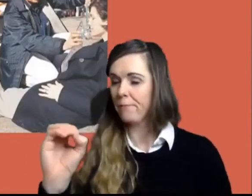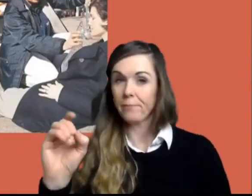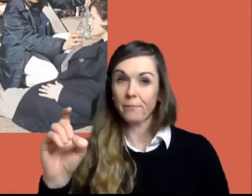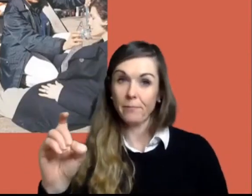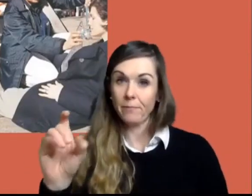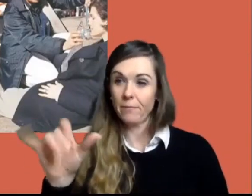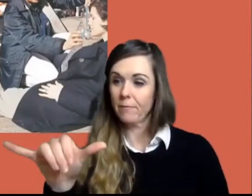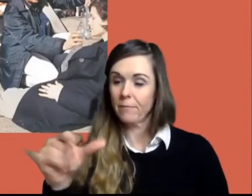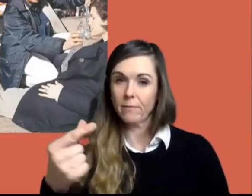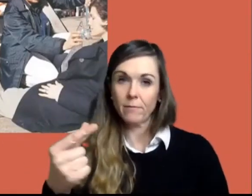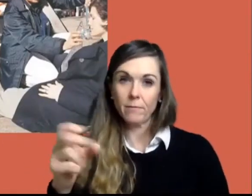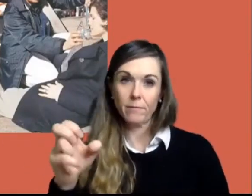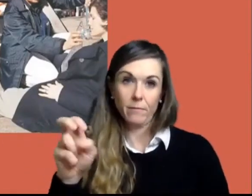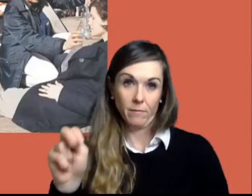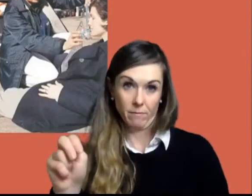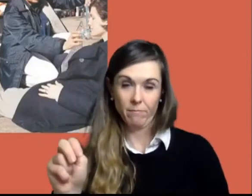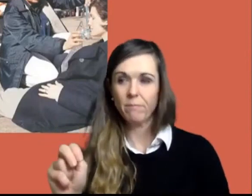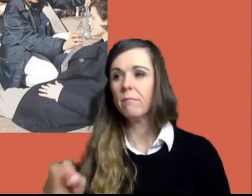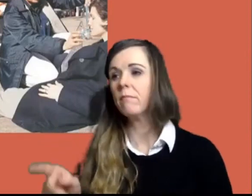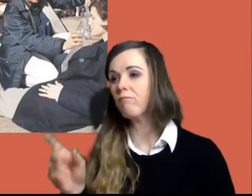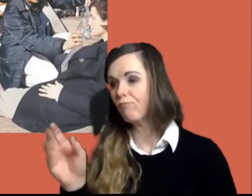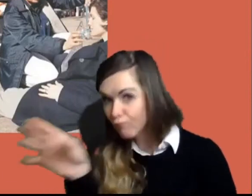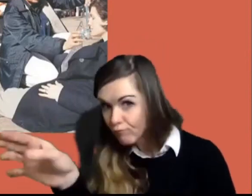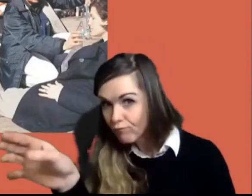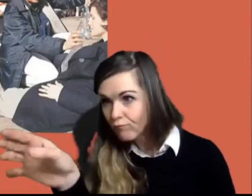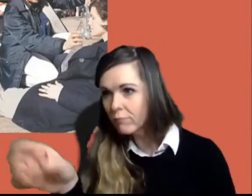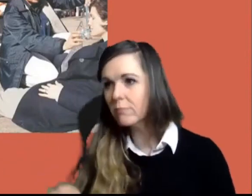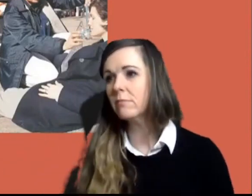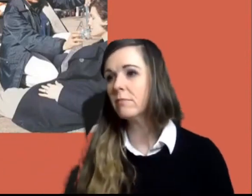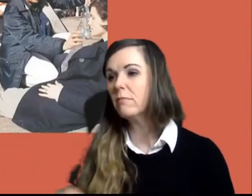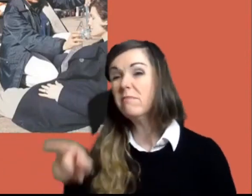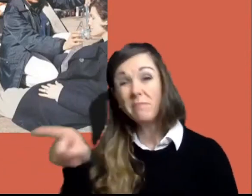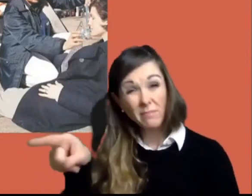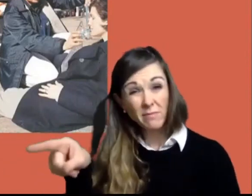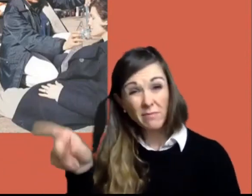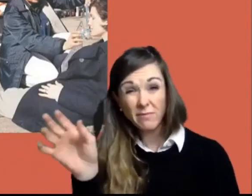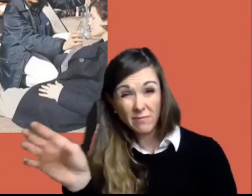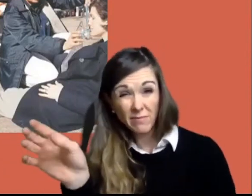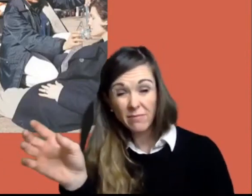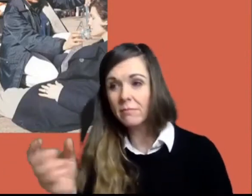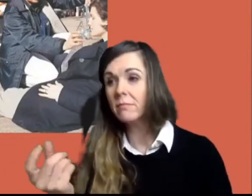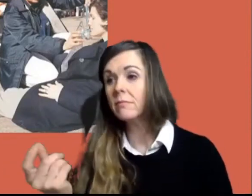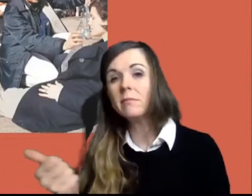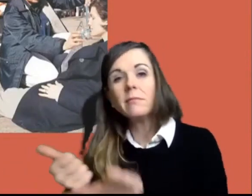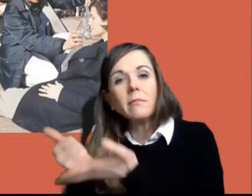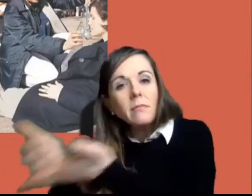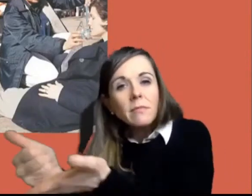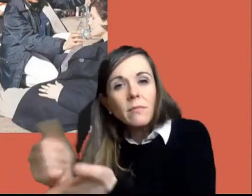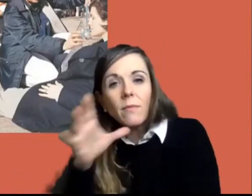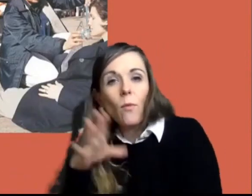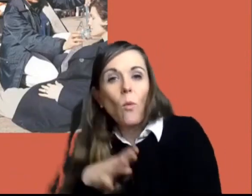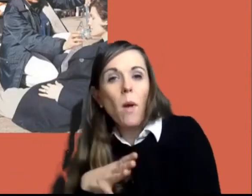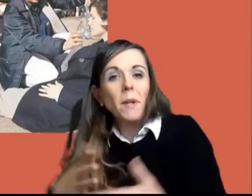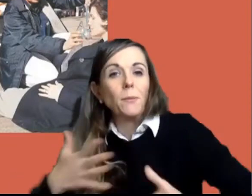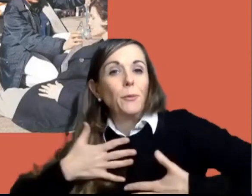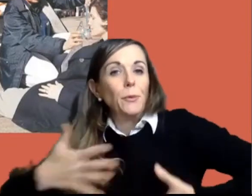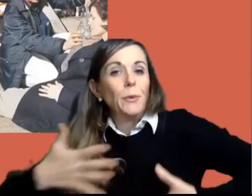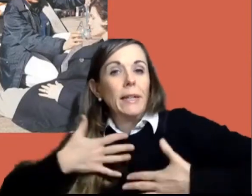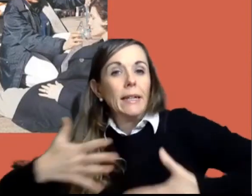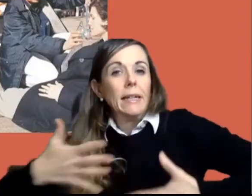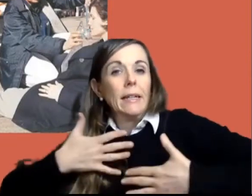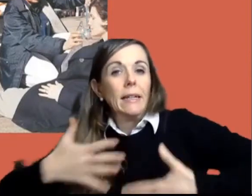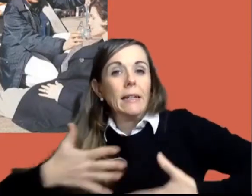that they put on her face has oxygen flow. So they put that mask on the patient's